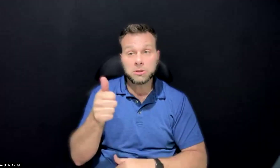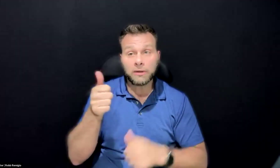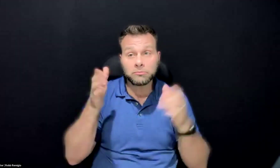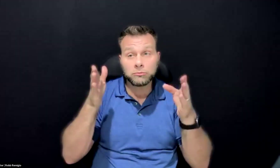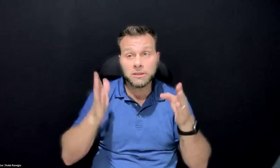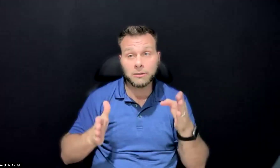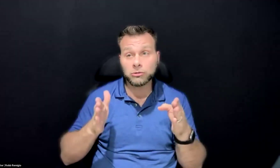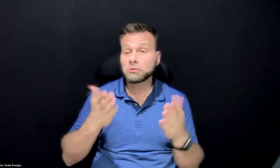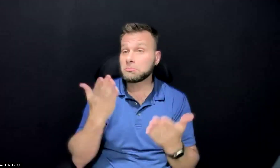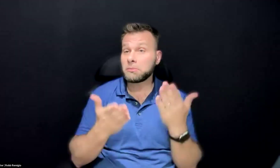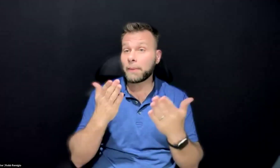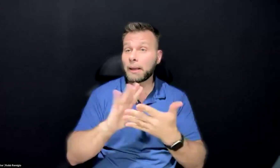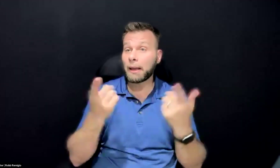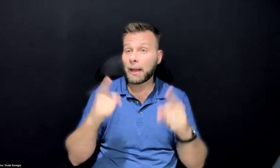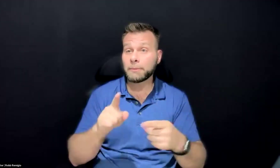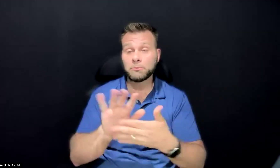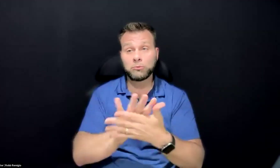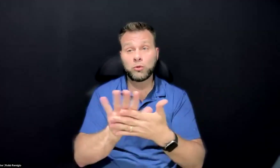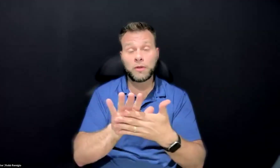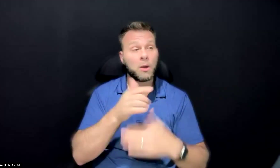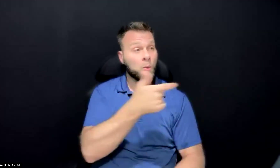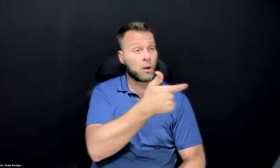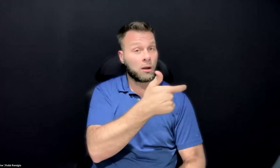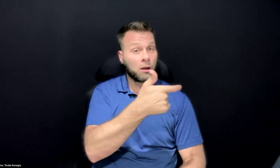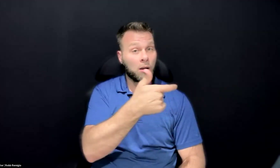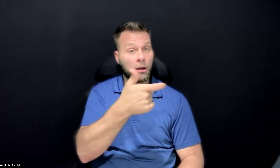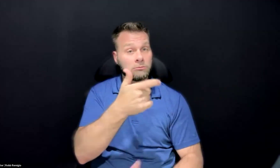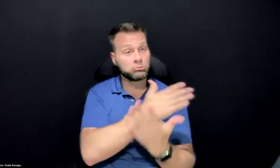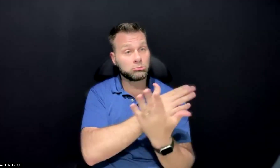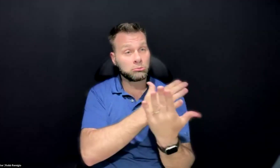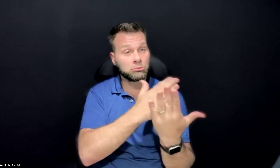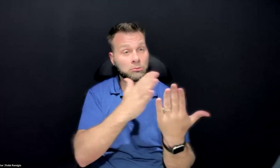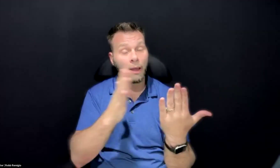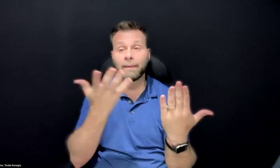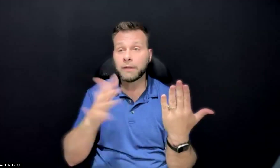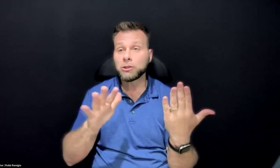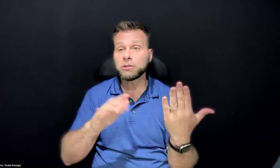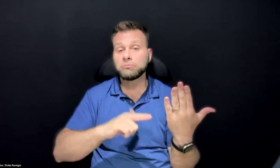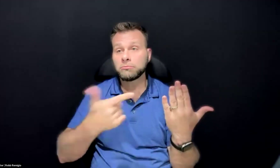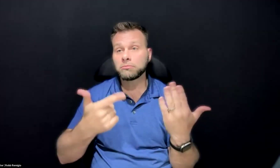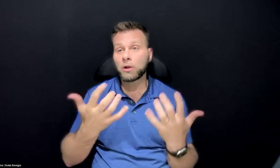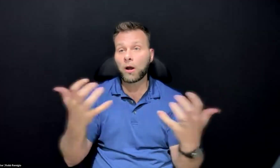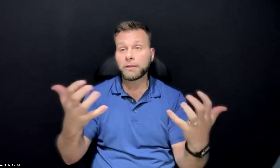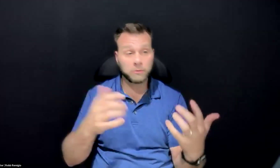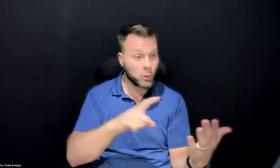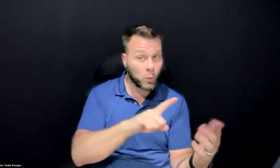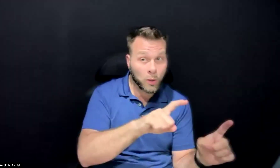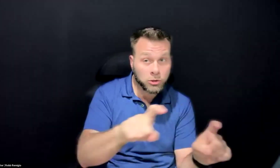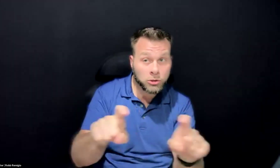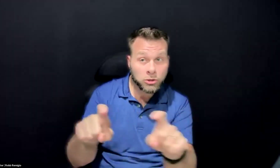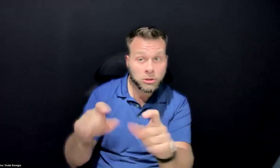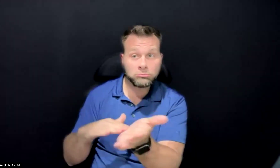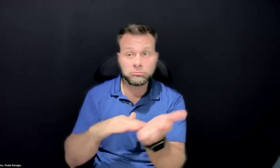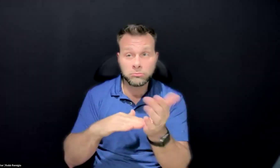even want to pause after the video and say, "Hey, does anyone have any questions?" So you can fill in those gaps. So different